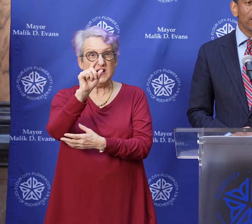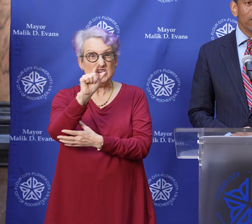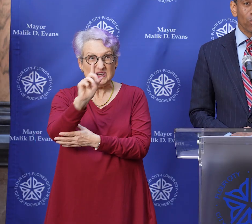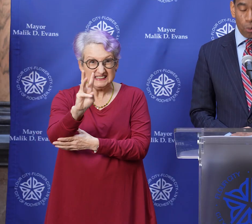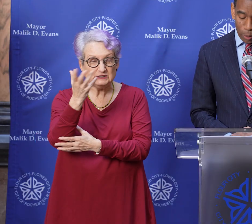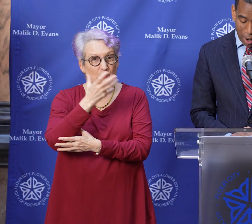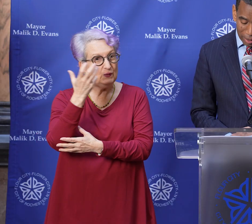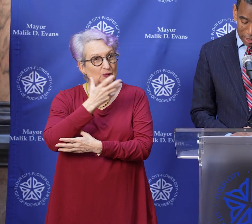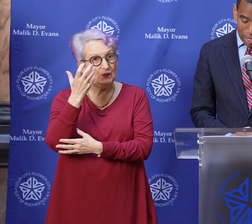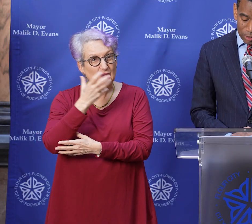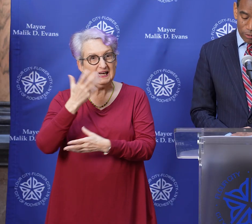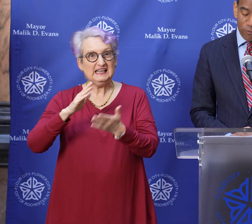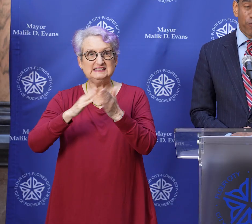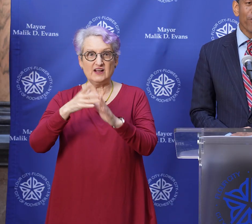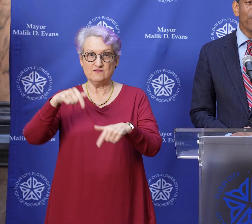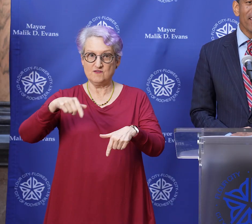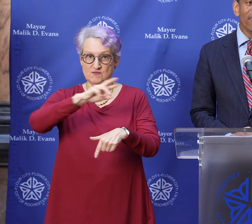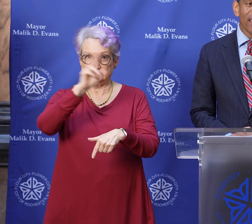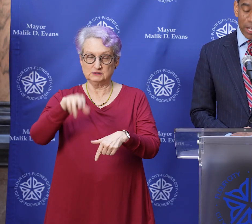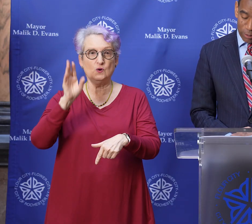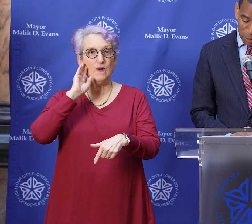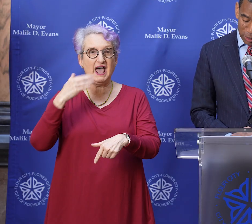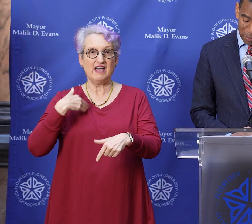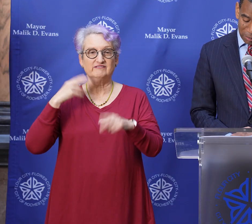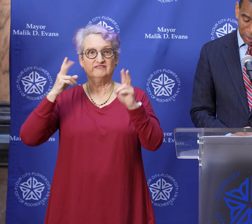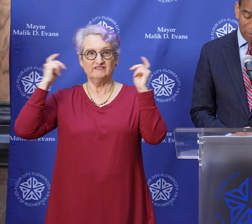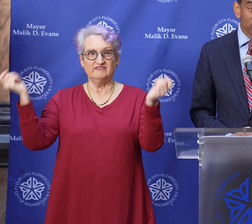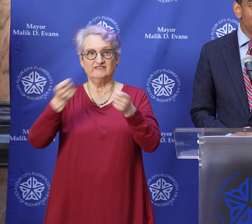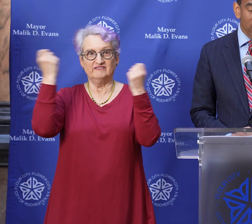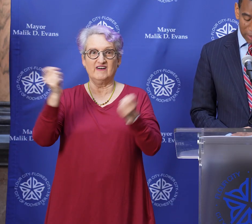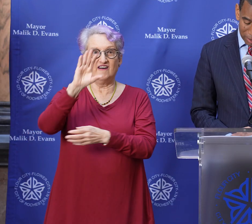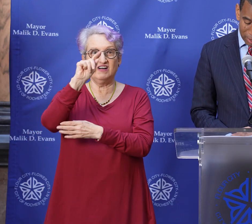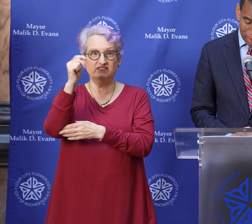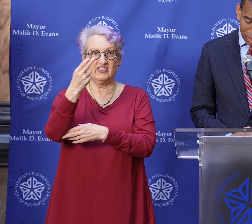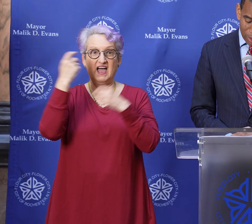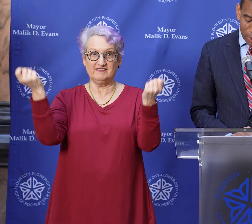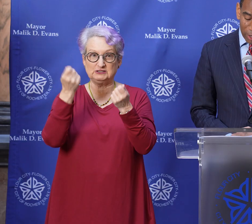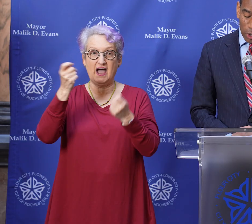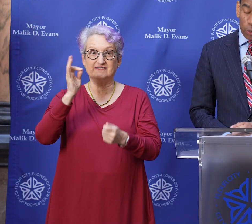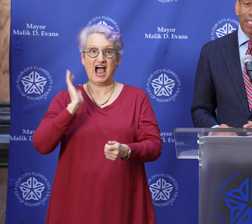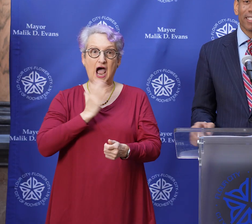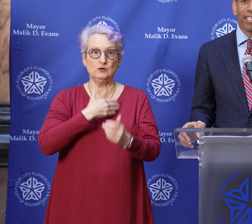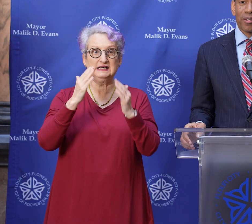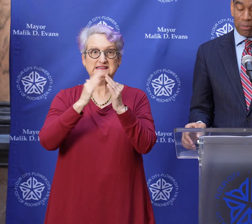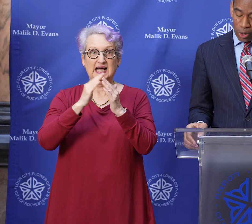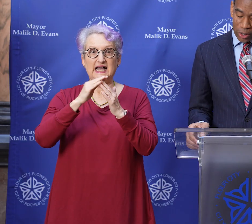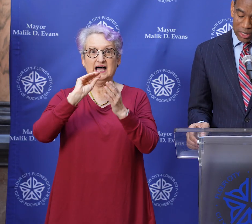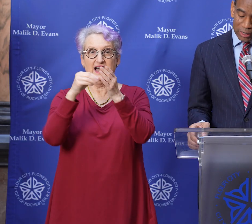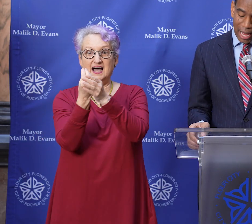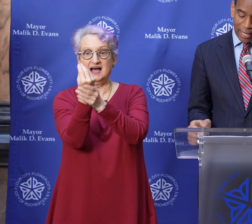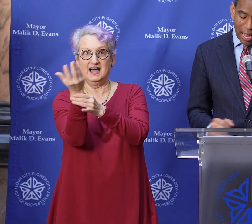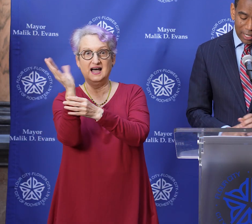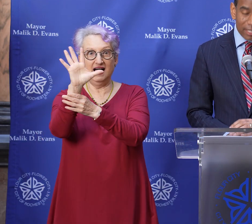city of Rochester will mark the 50th anniversary of our city mark. We are the only city